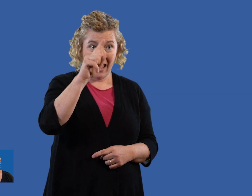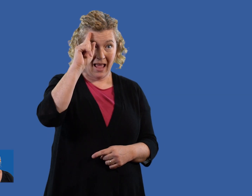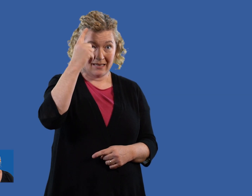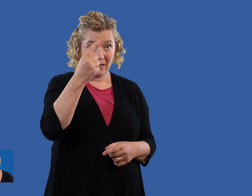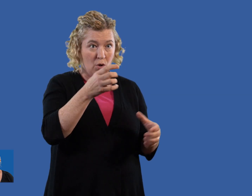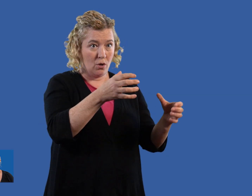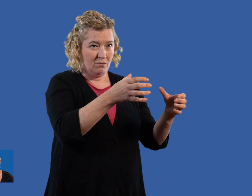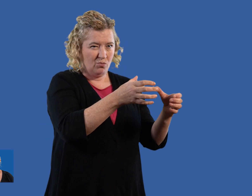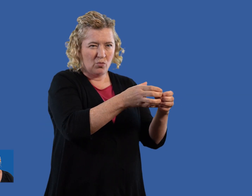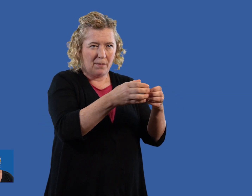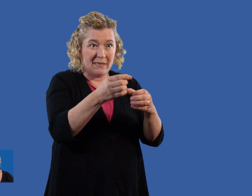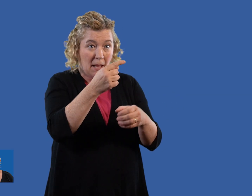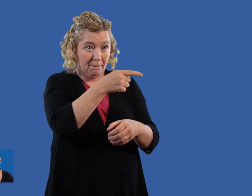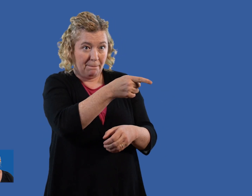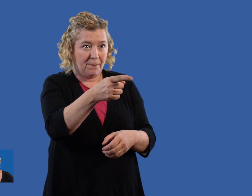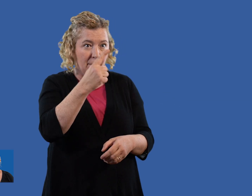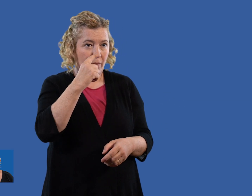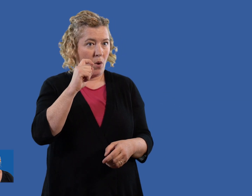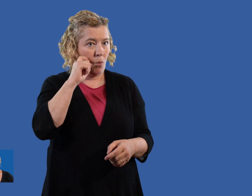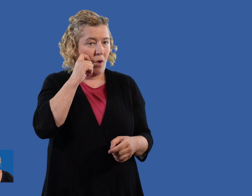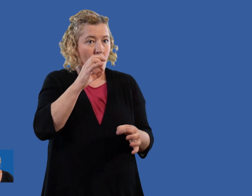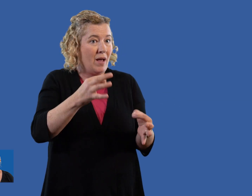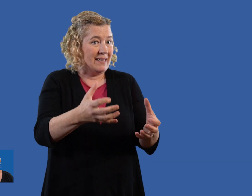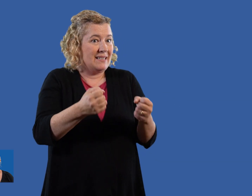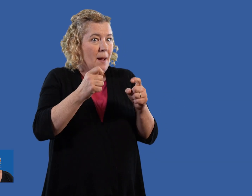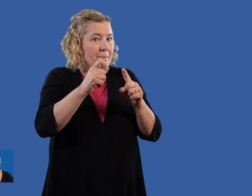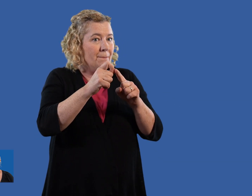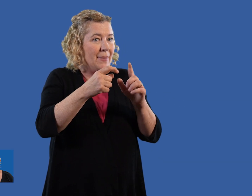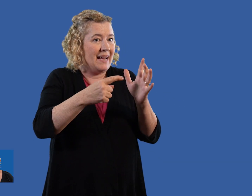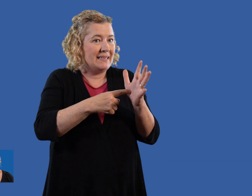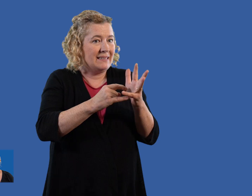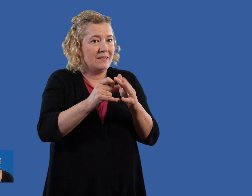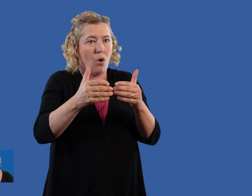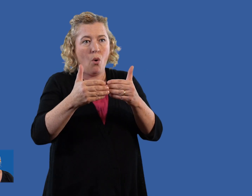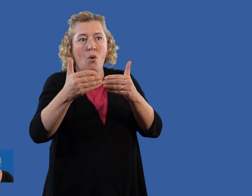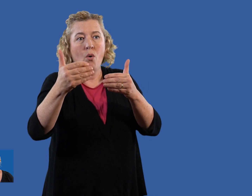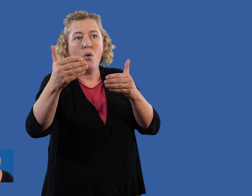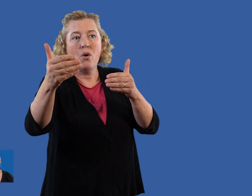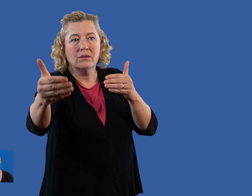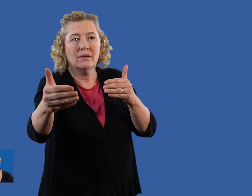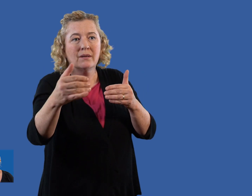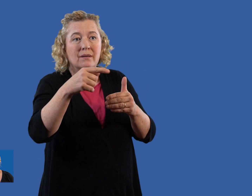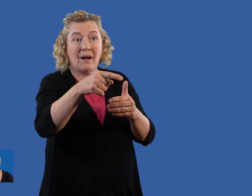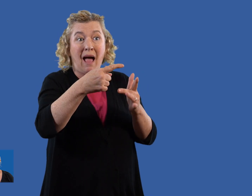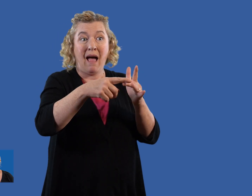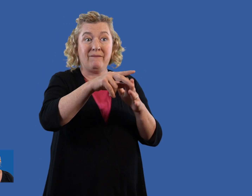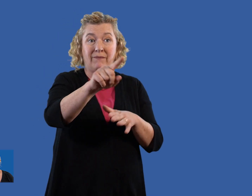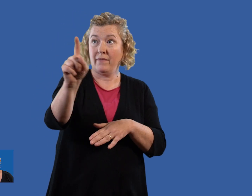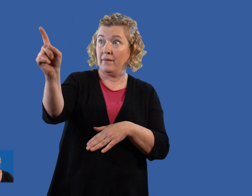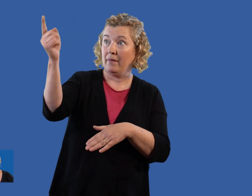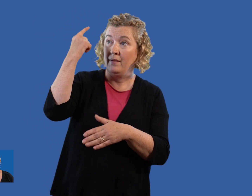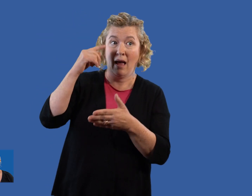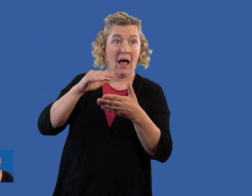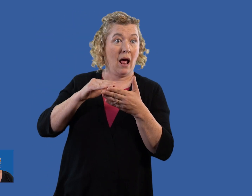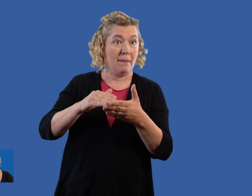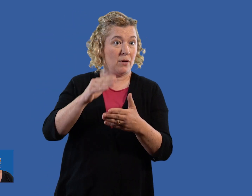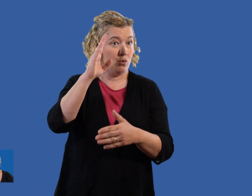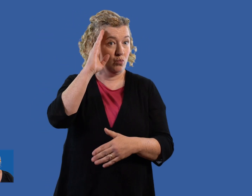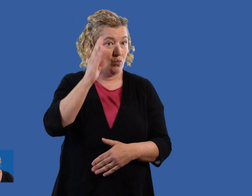However, it's important to remember and understand that majority of people exposed do not develop long-term PTSD. If you seek help straight